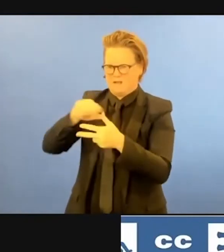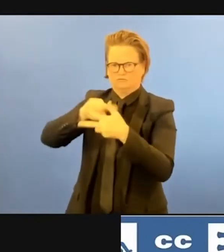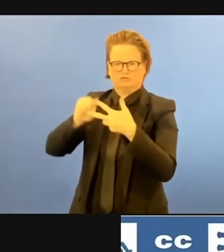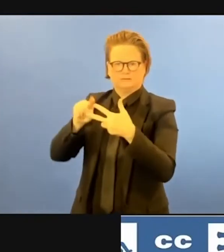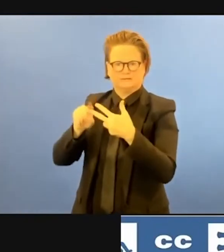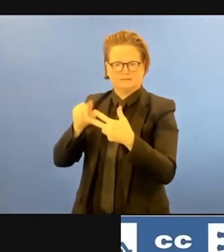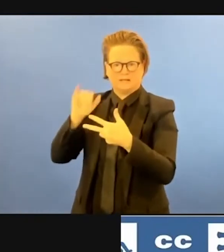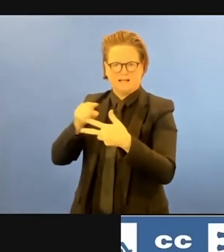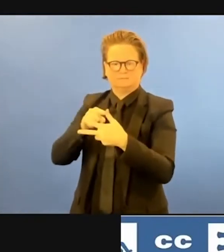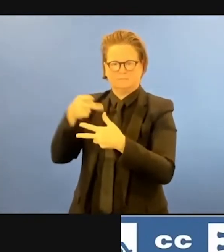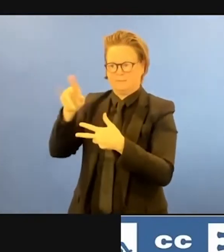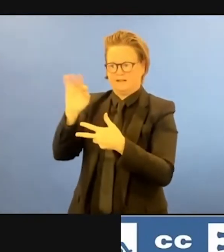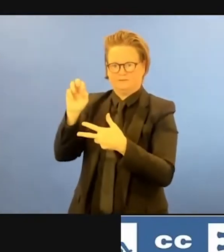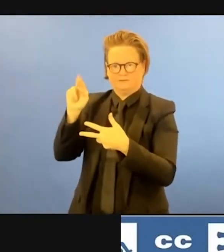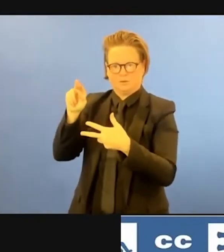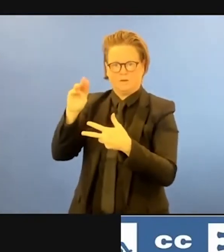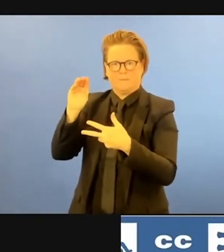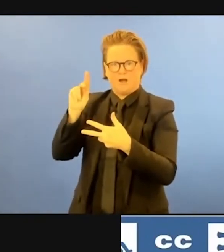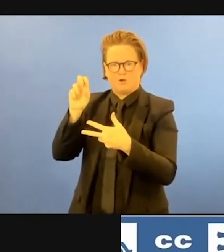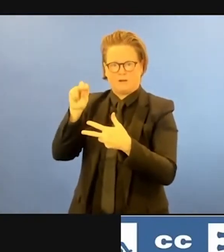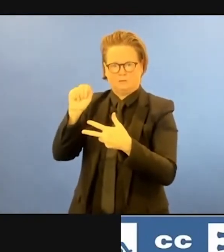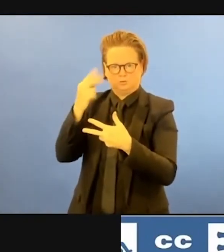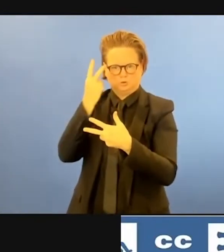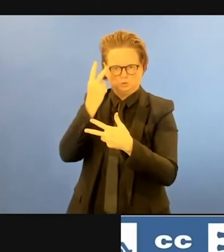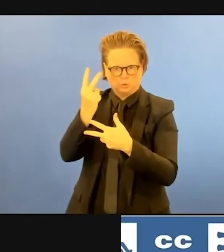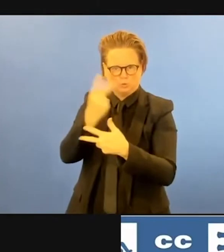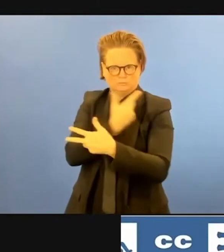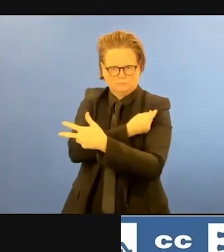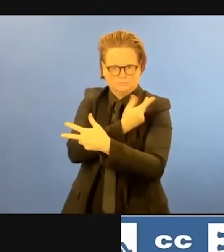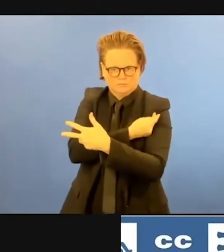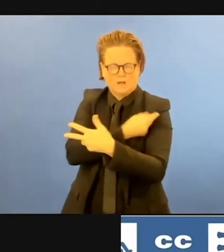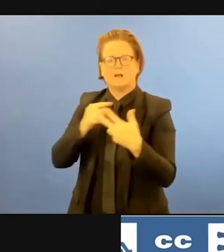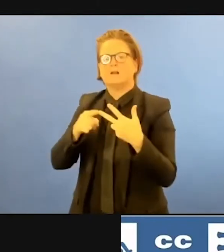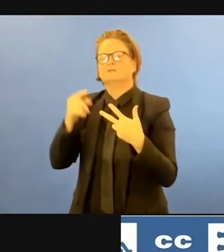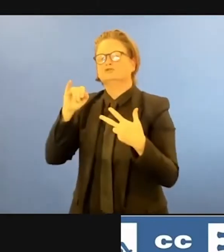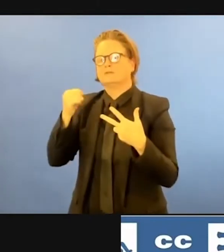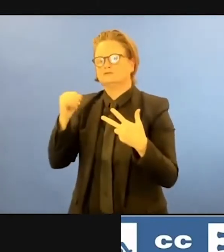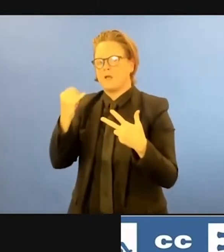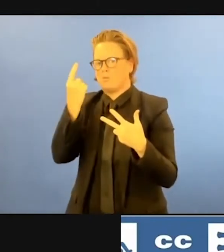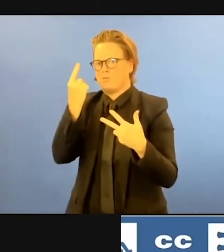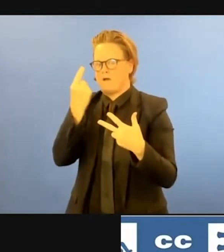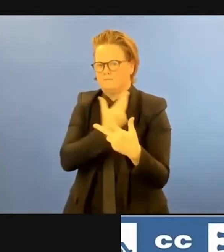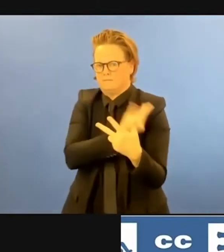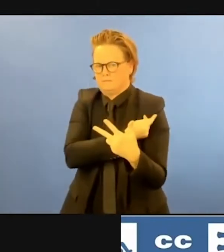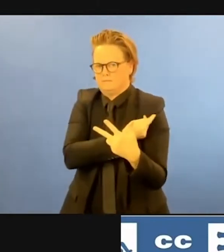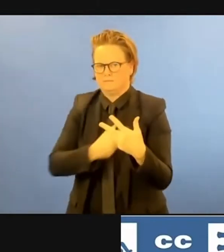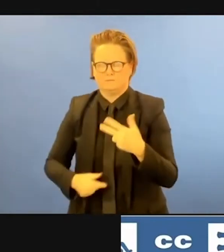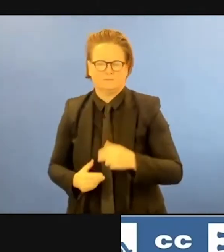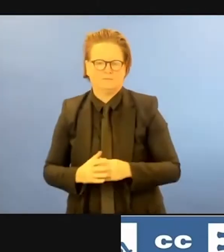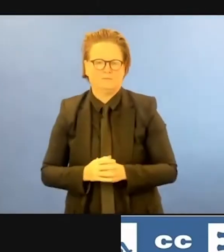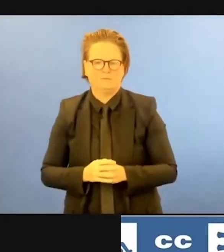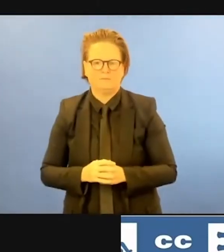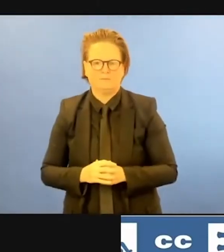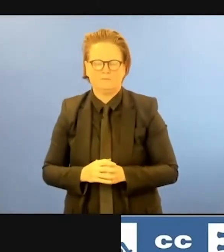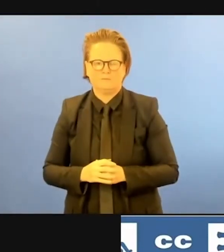All right. And this given time, this may be our last question, but again, there are many questions that have come in and we